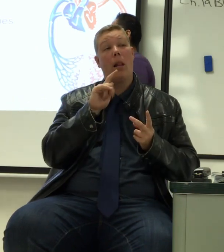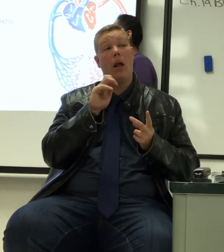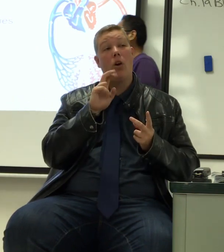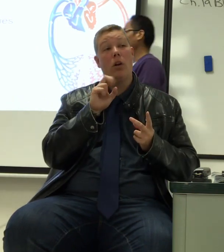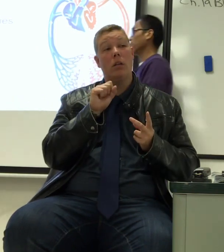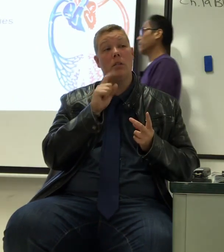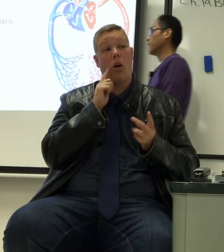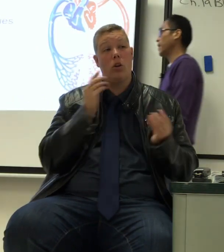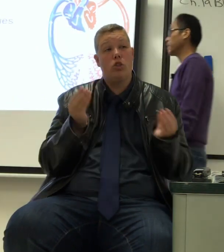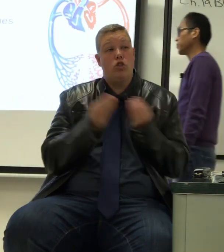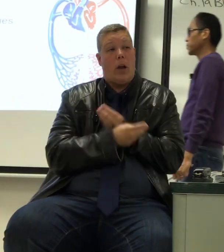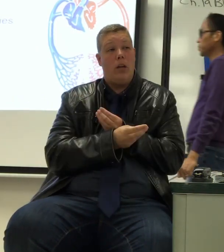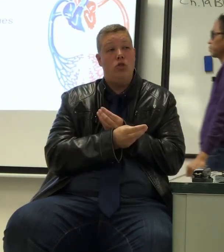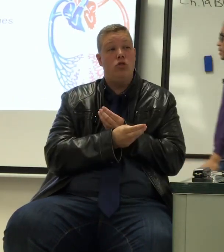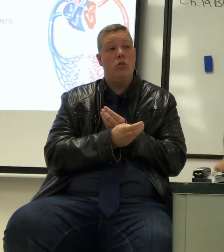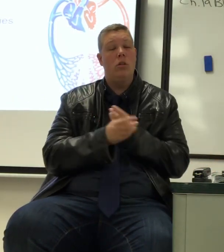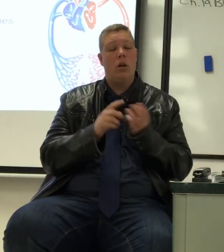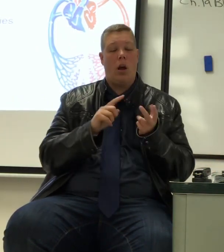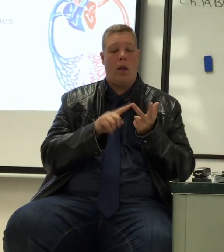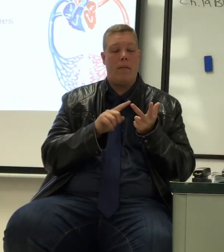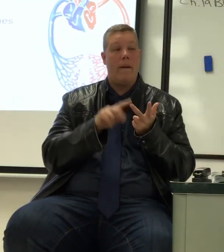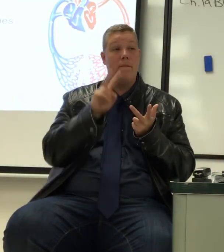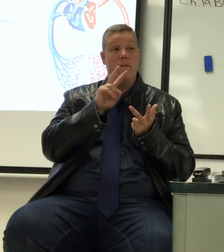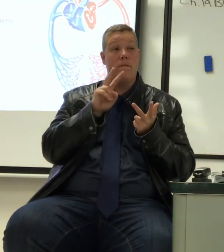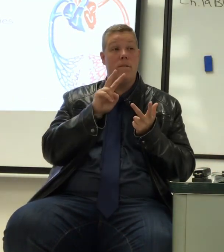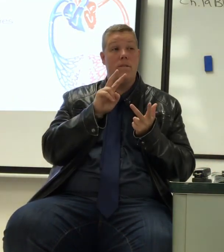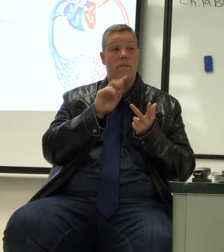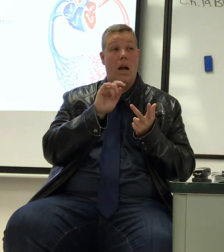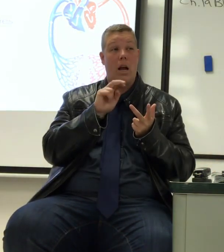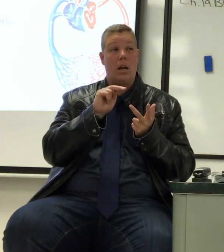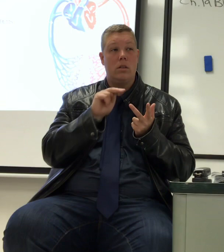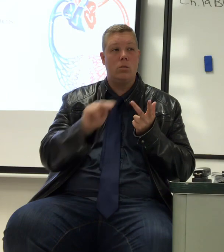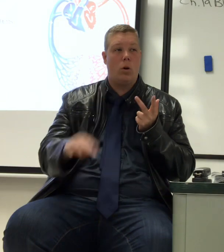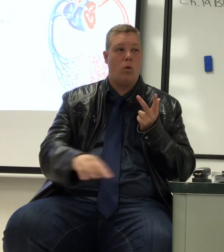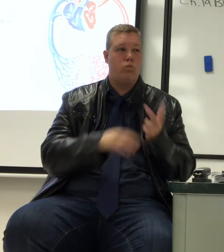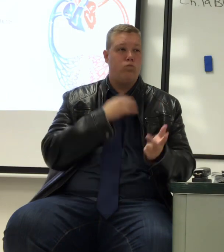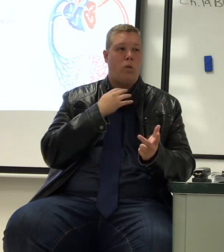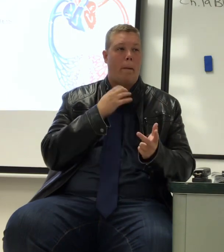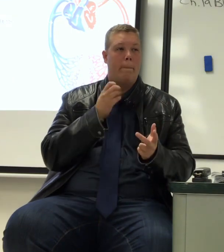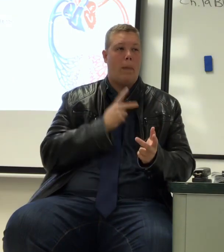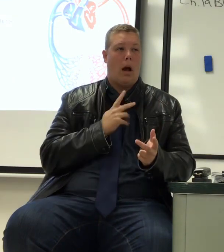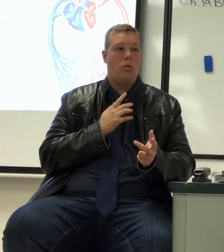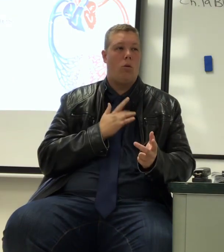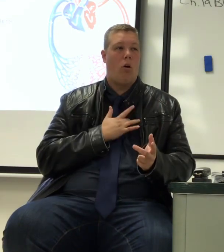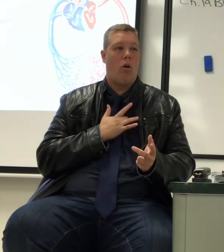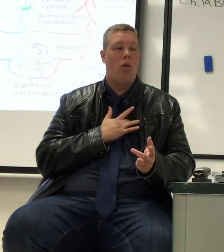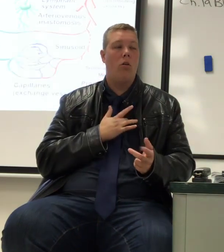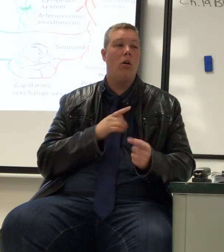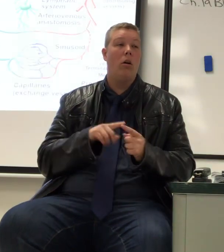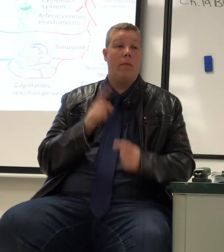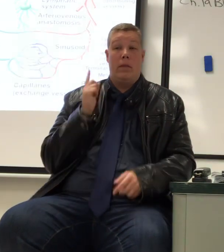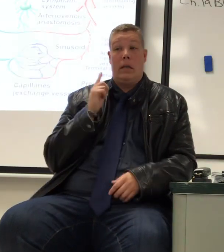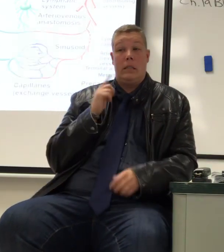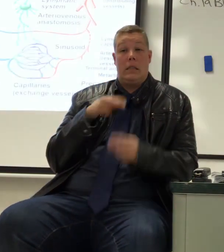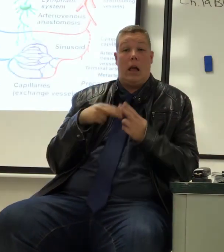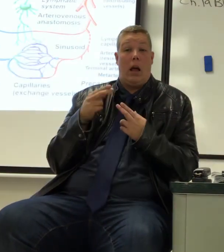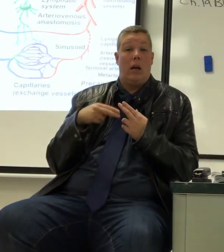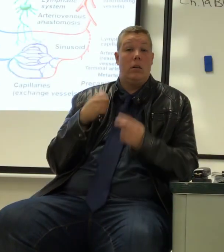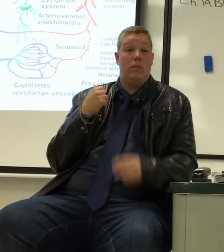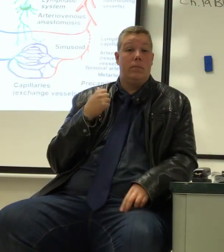the veins return blood to the heart. So nothing new there. Now this slide,